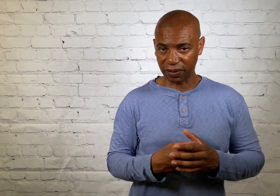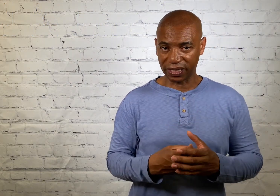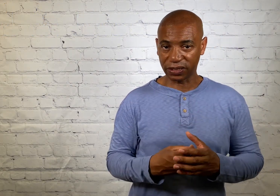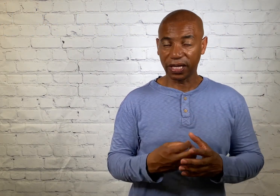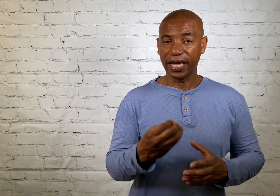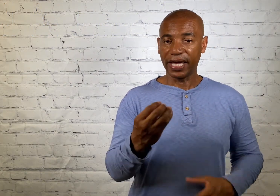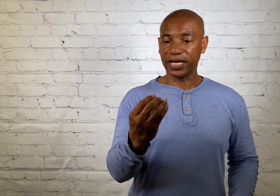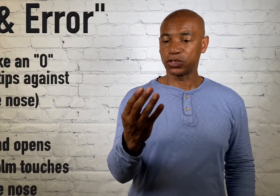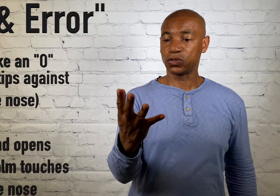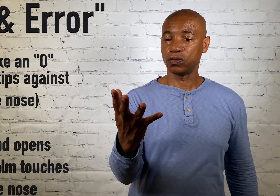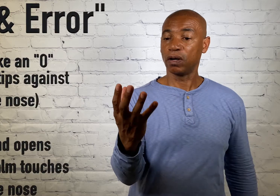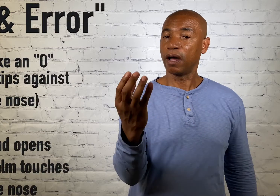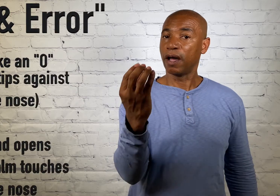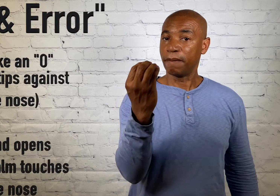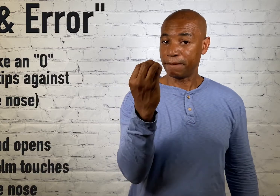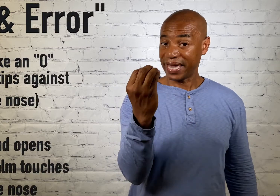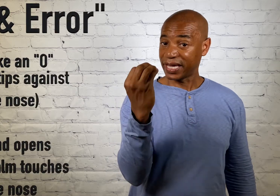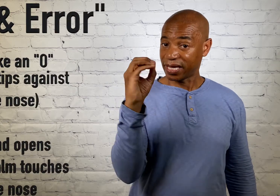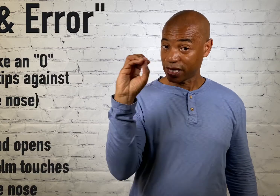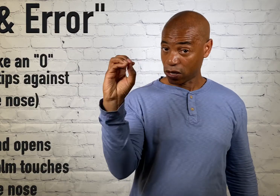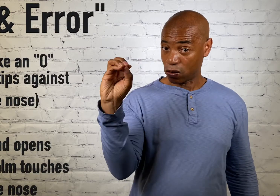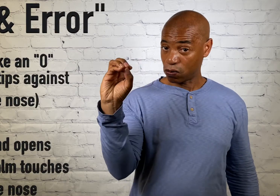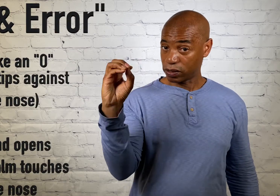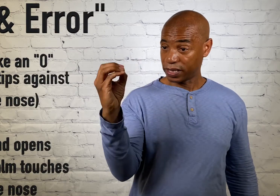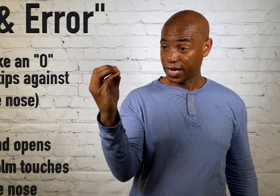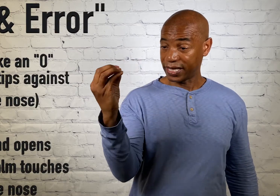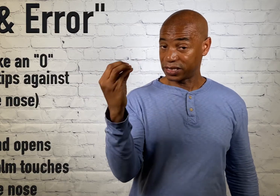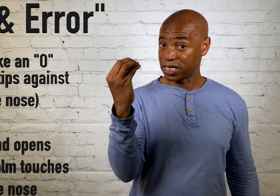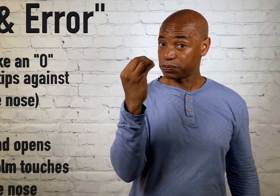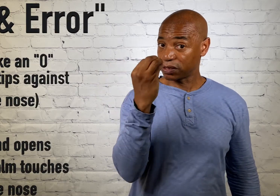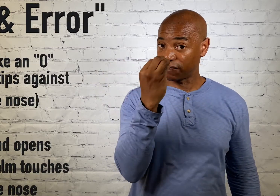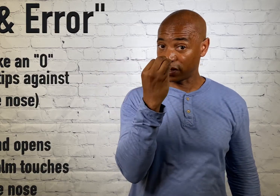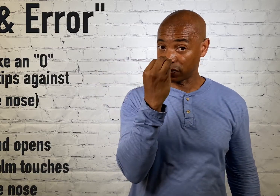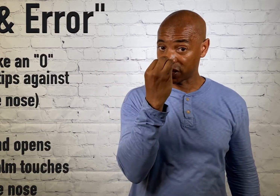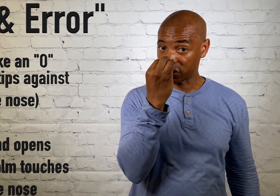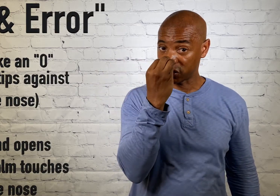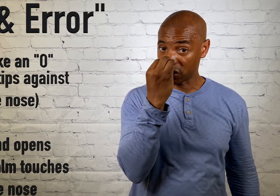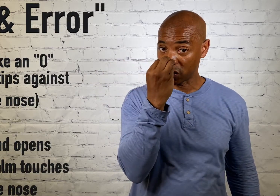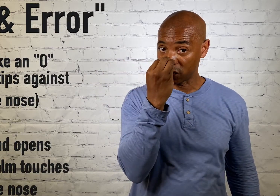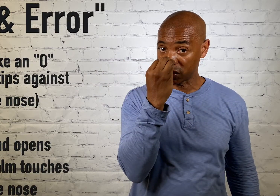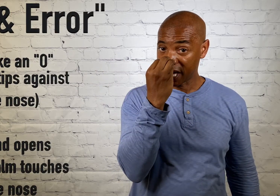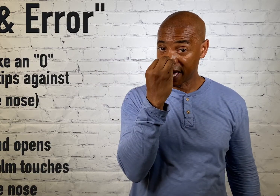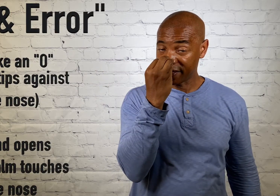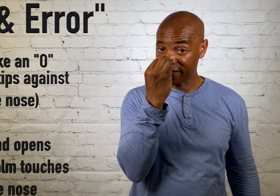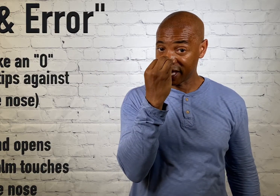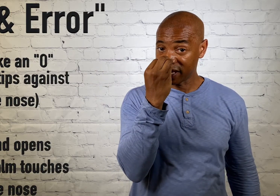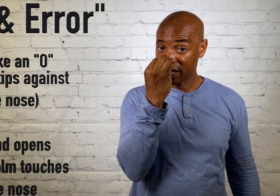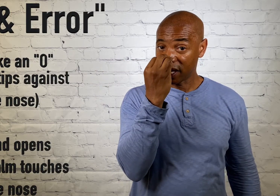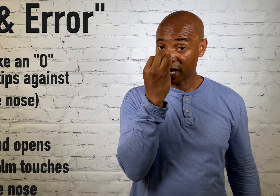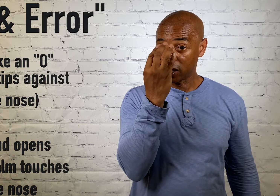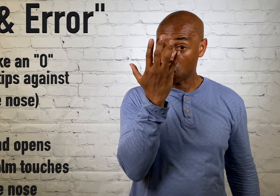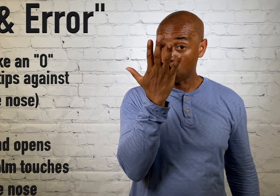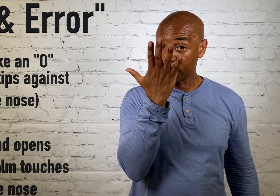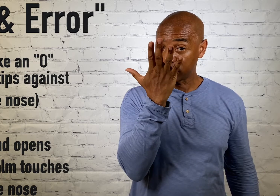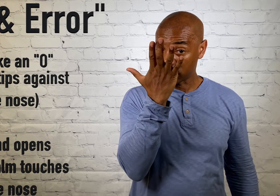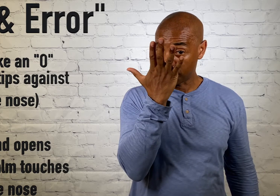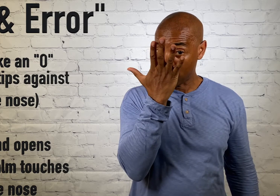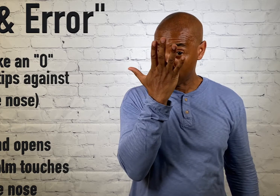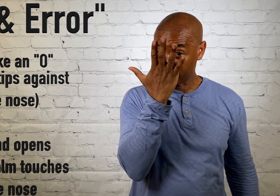this, is to make an O, and the tips of the finger touches the nose, and then it opens and the palm of the